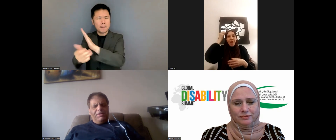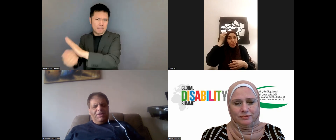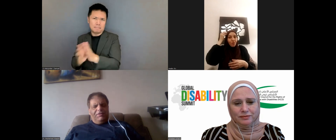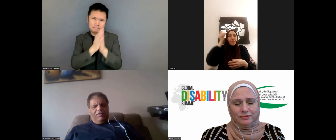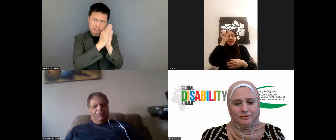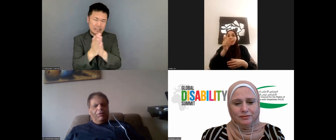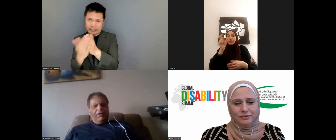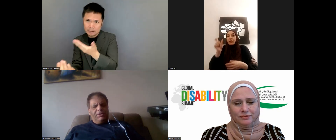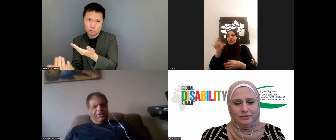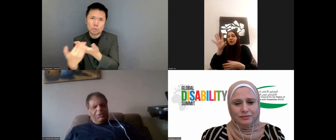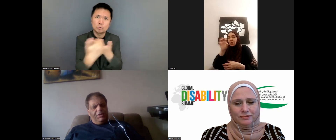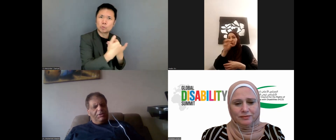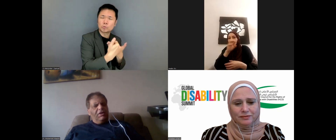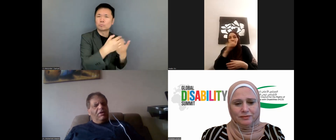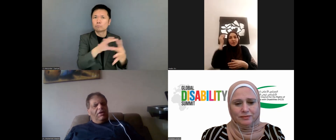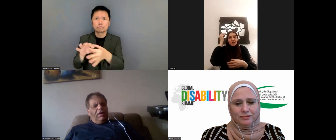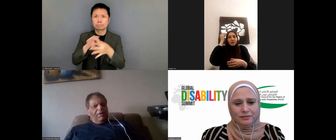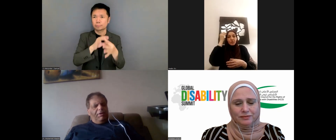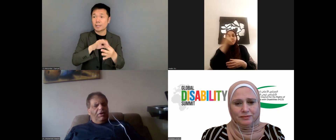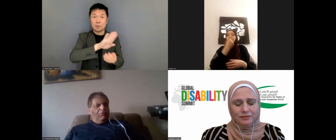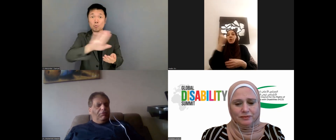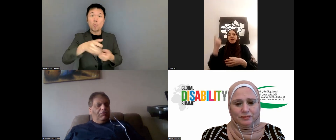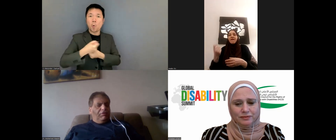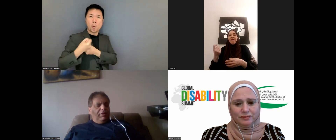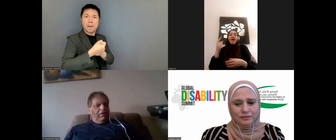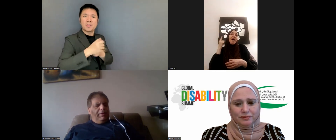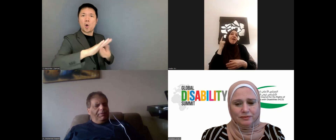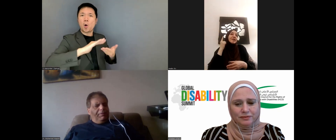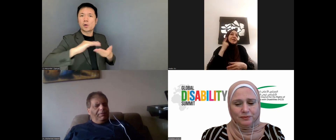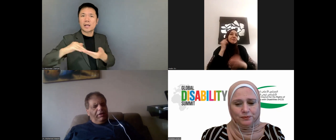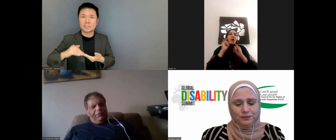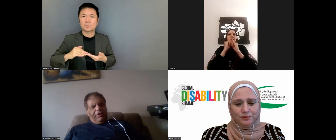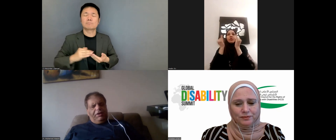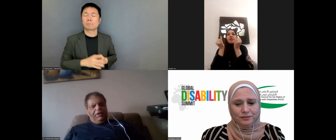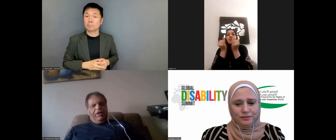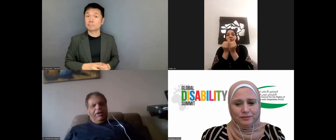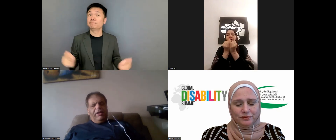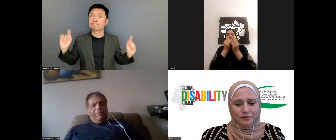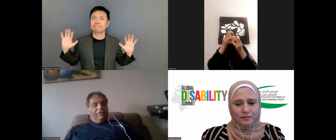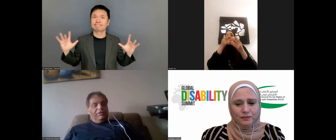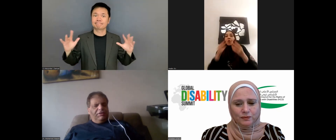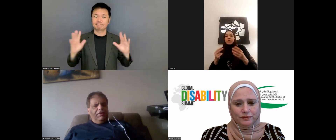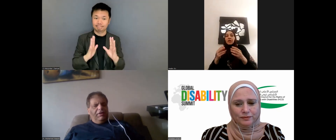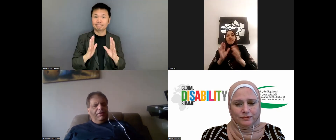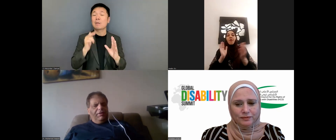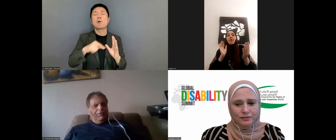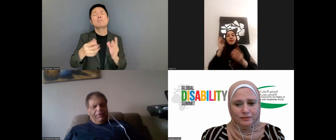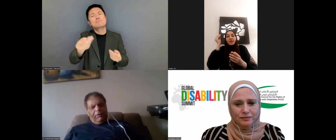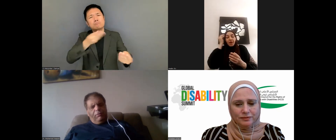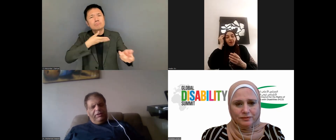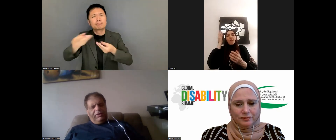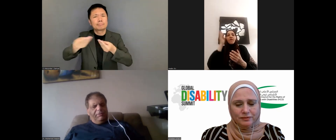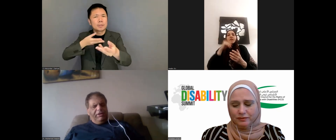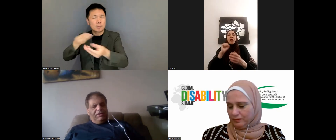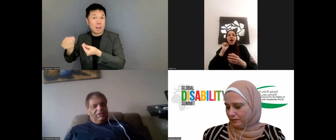their representative organizations about the key elements for the